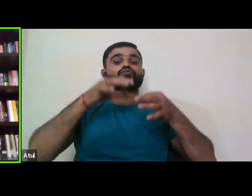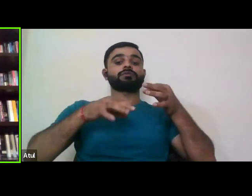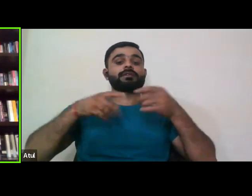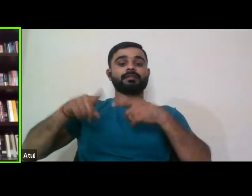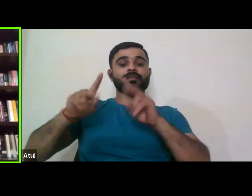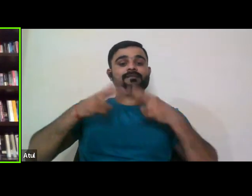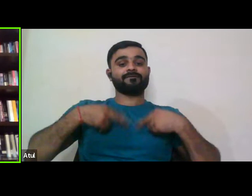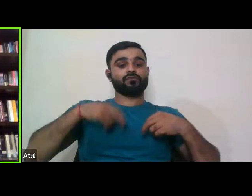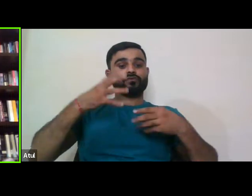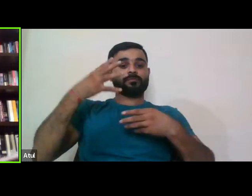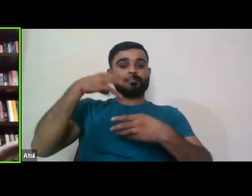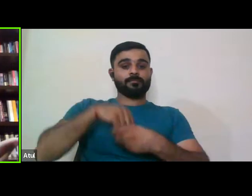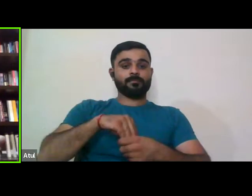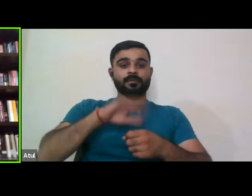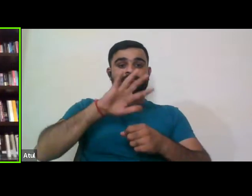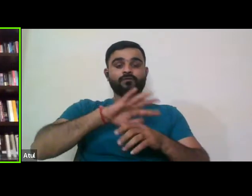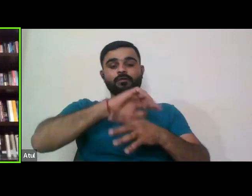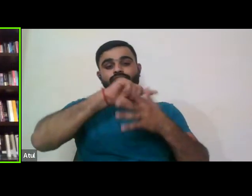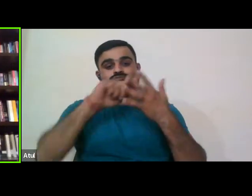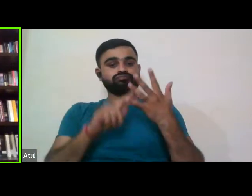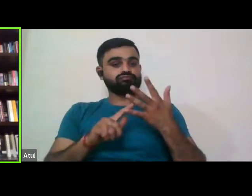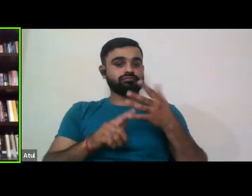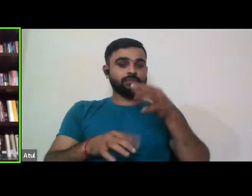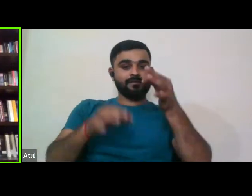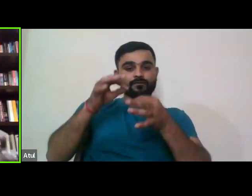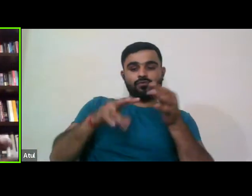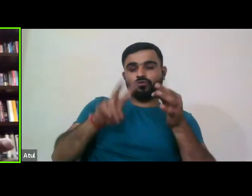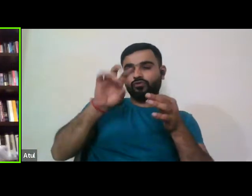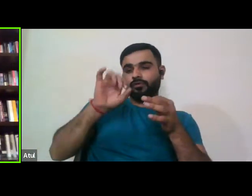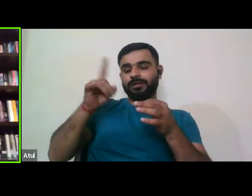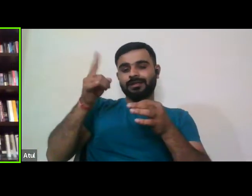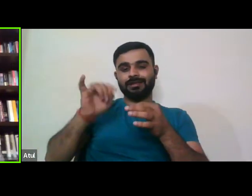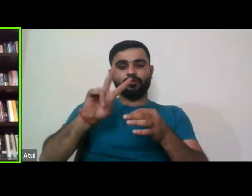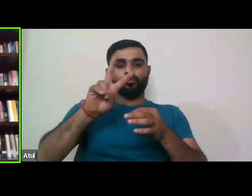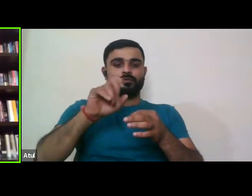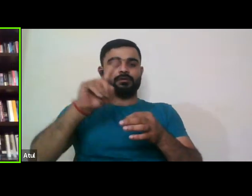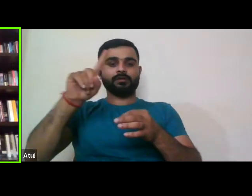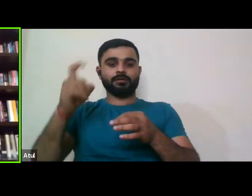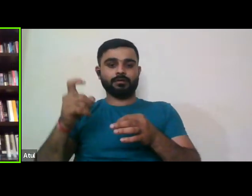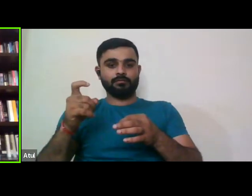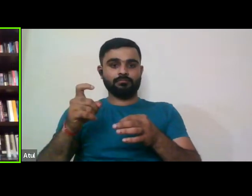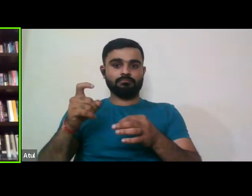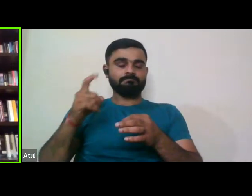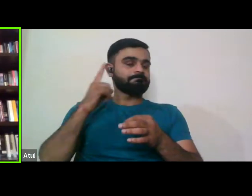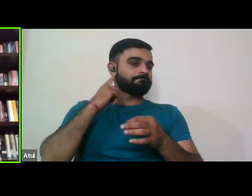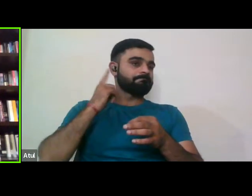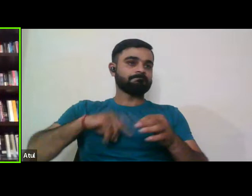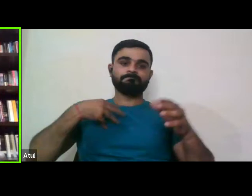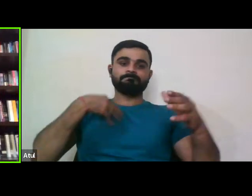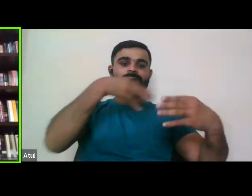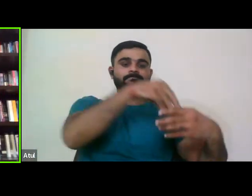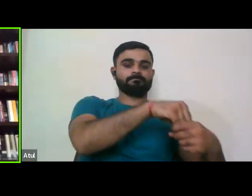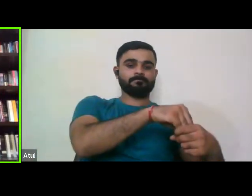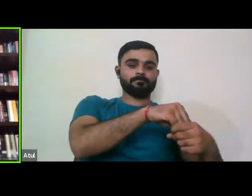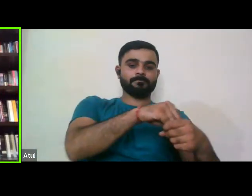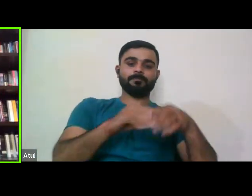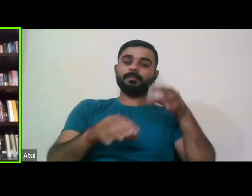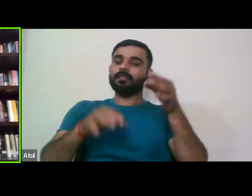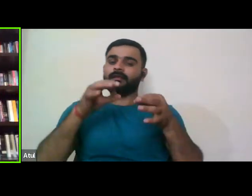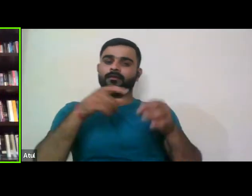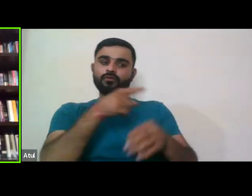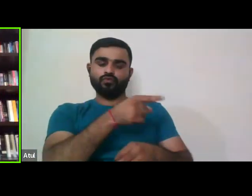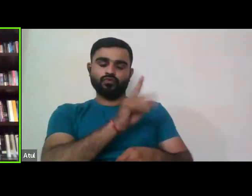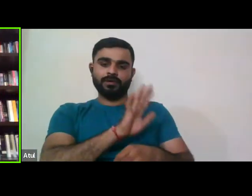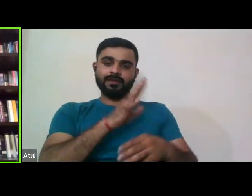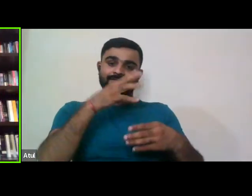In fact, it went up to a 5-judge bench, and in 2016 or 2017, the Supreme Court refused to interfere. So just to say, I mean, it's